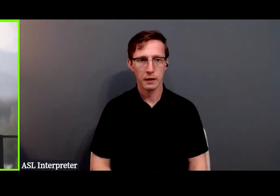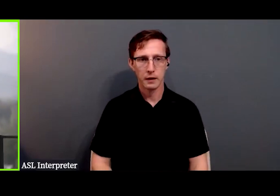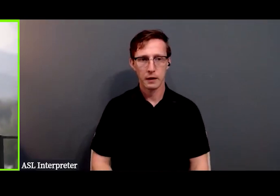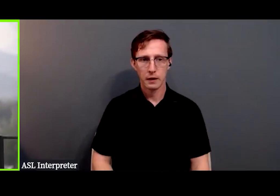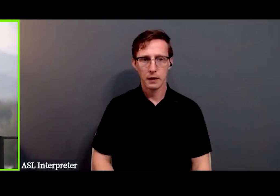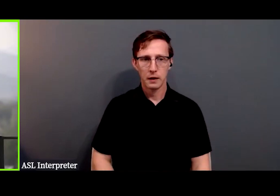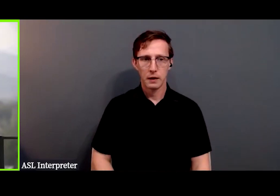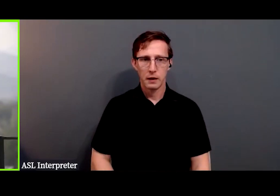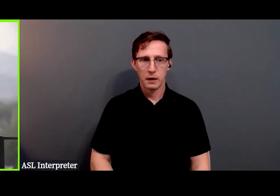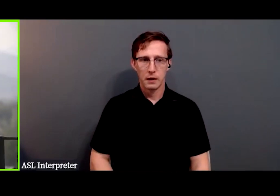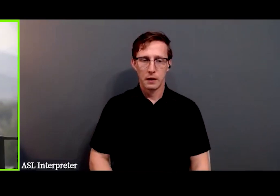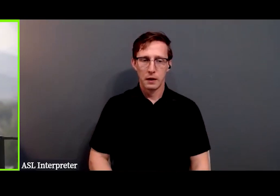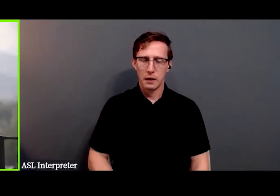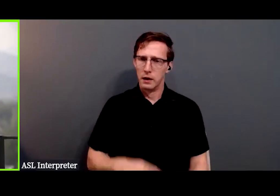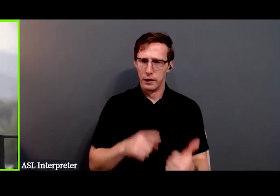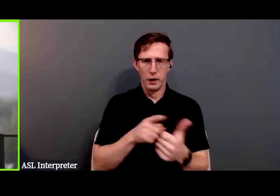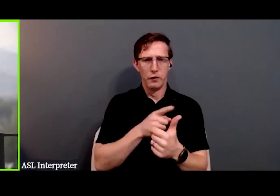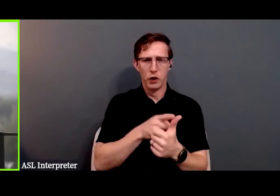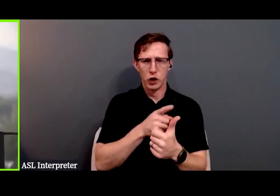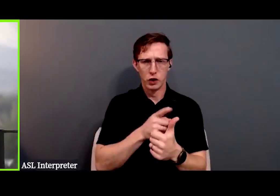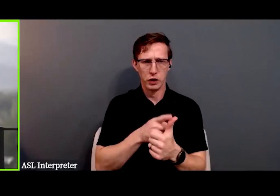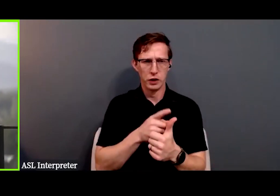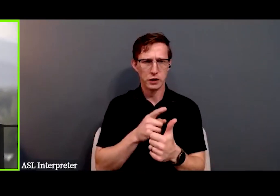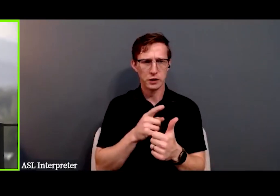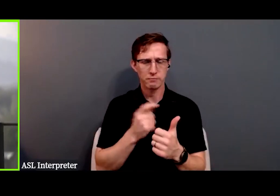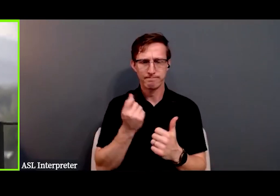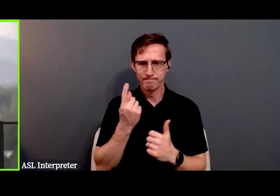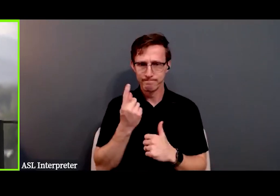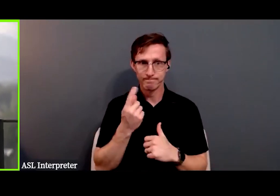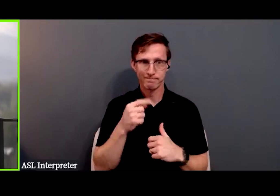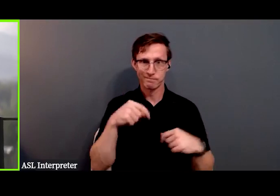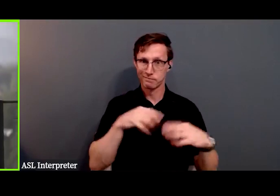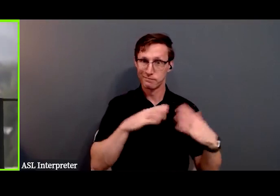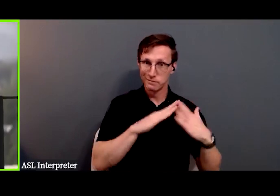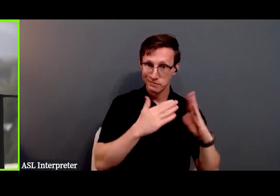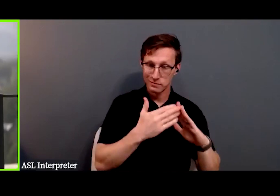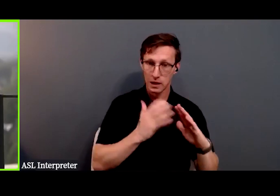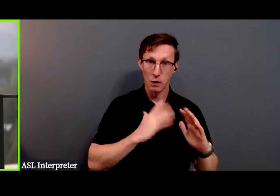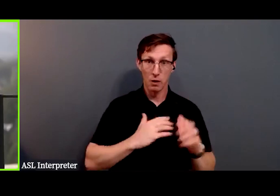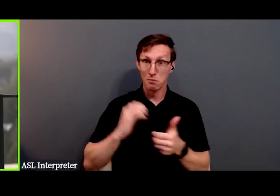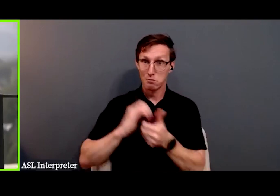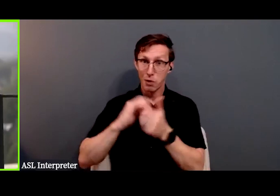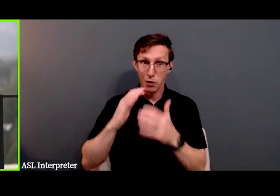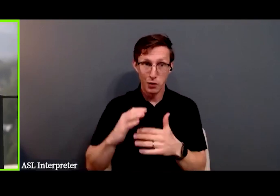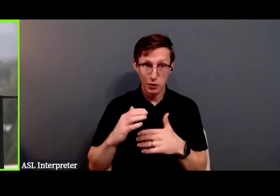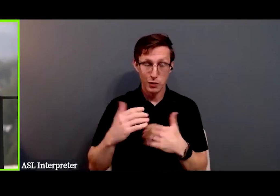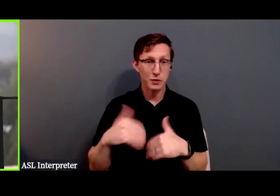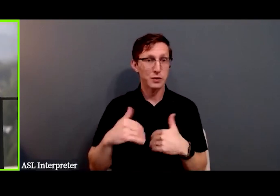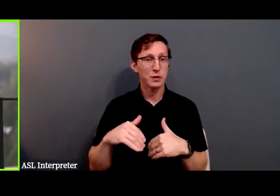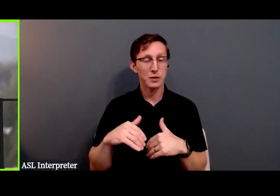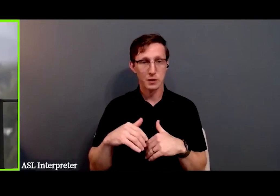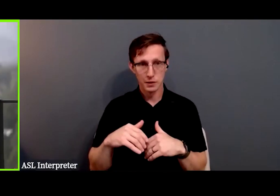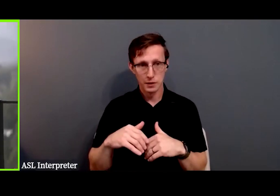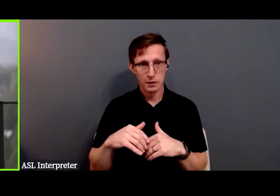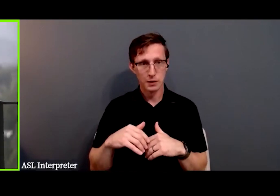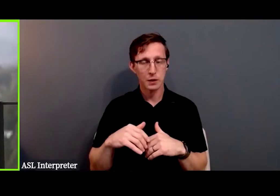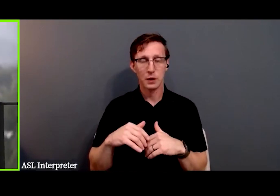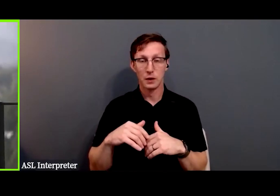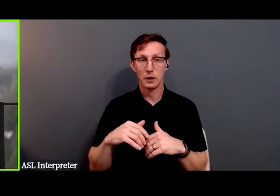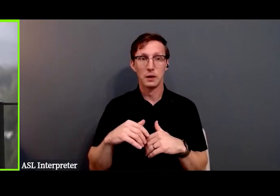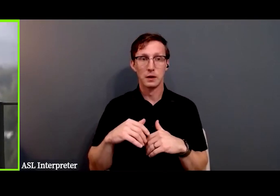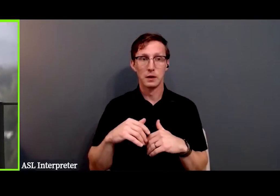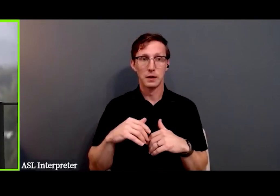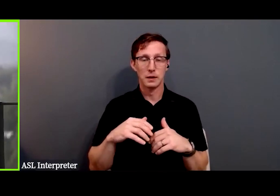So the city and our partners, we were really able to mobilize and access plants and distribution